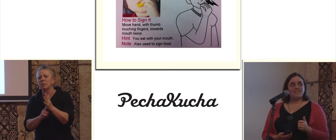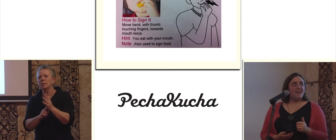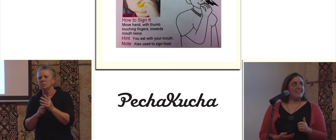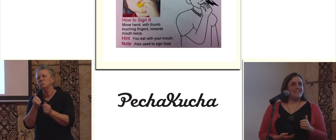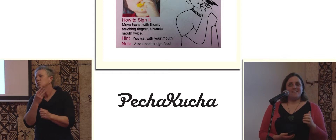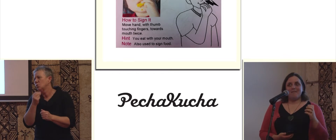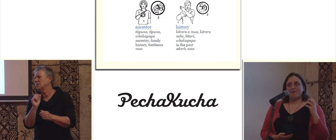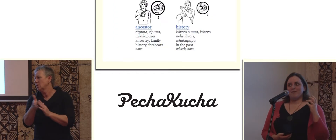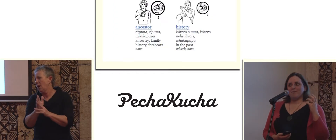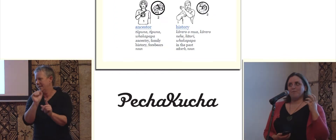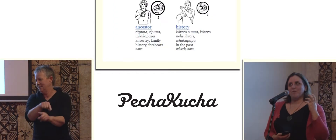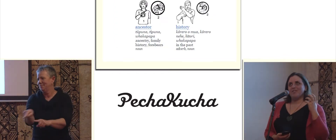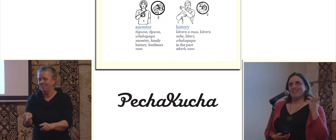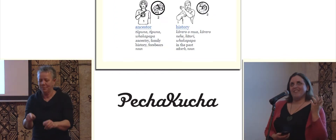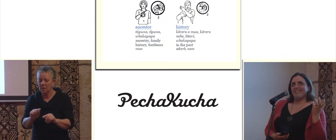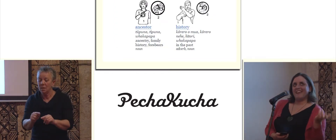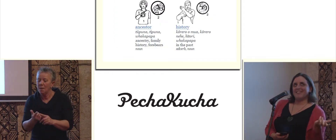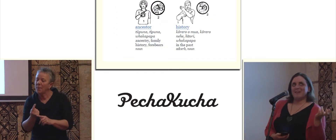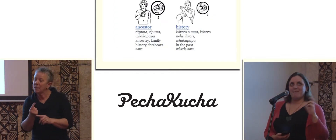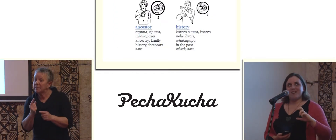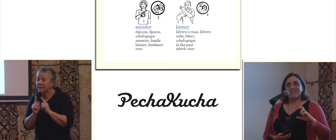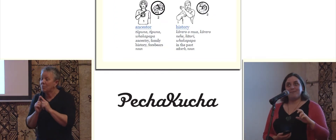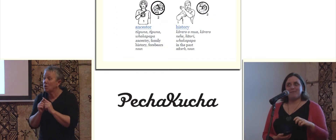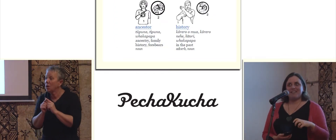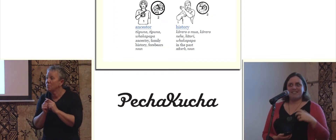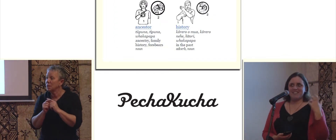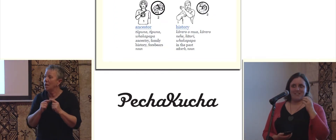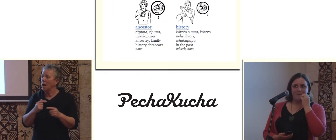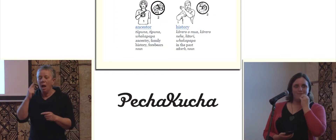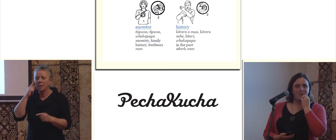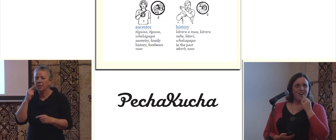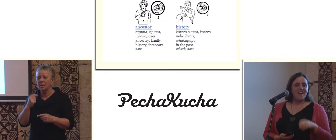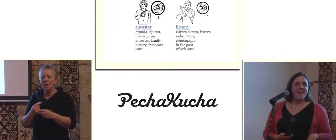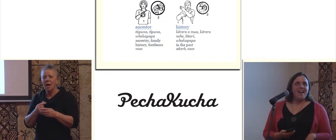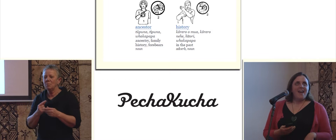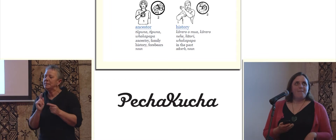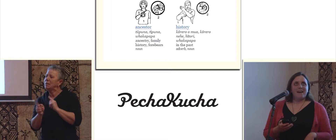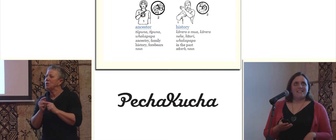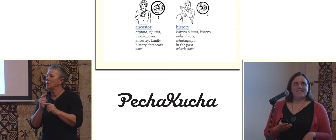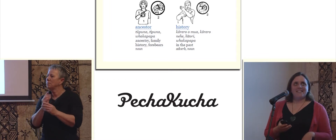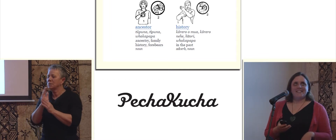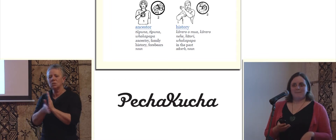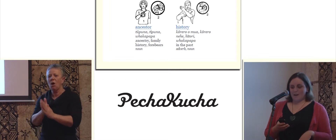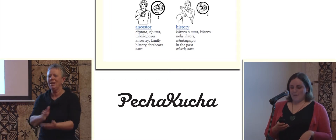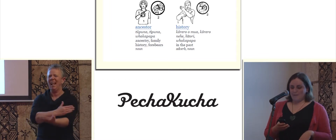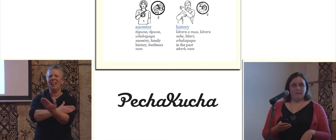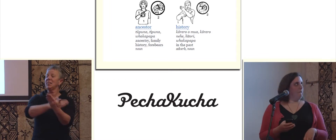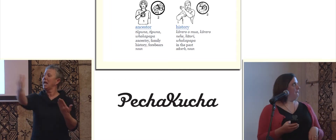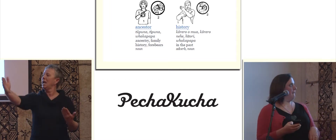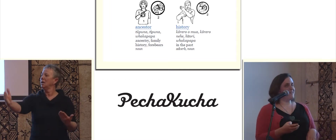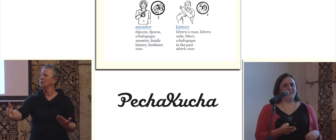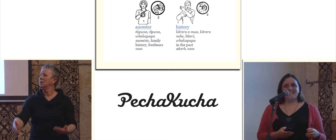sometimes the sign for the word in English and Māori seems to make sense, like the one for kai, but